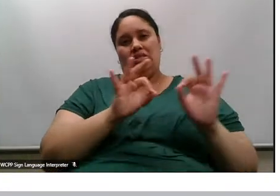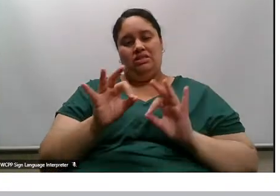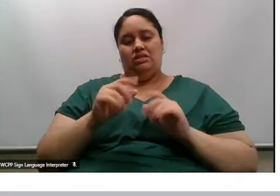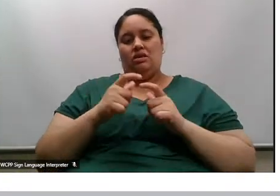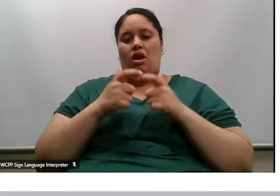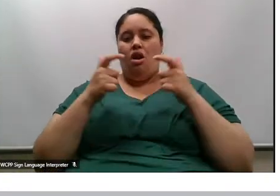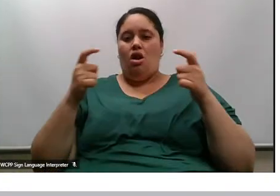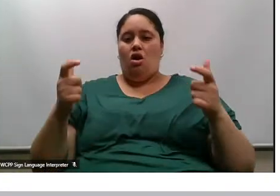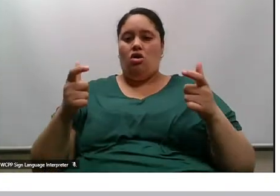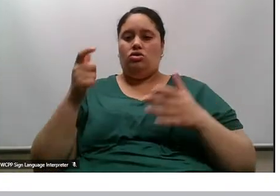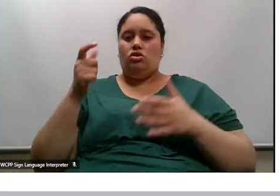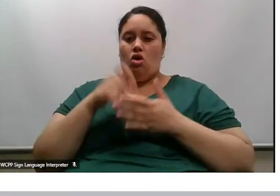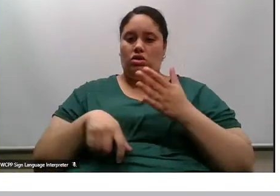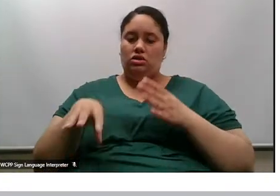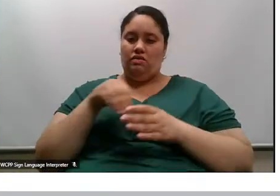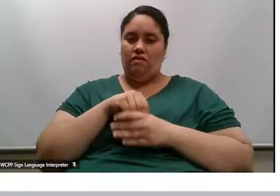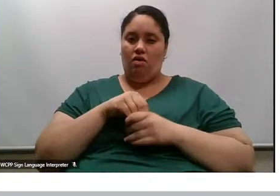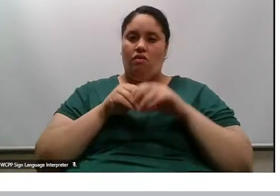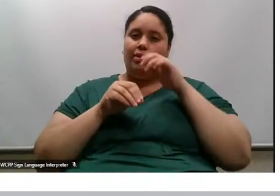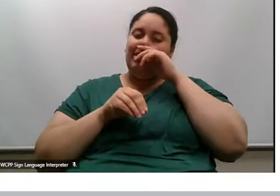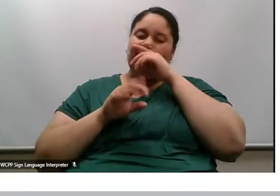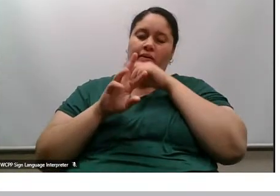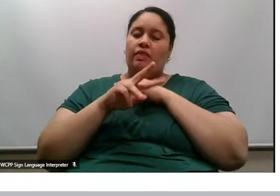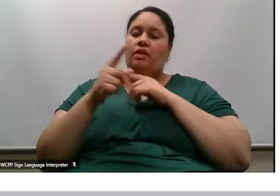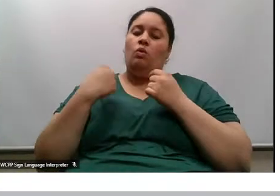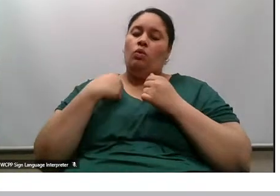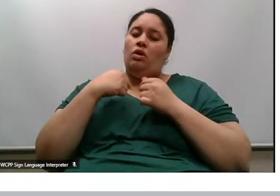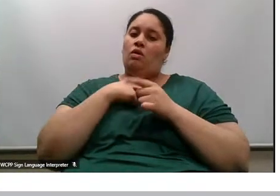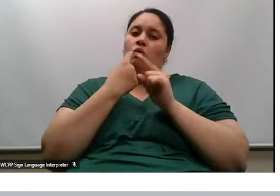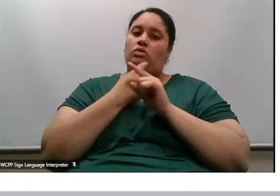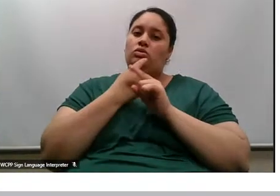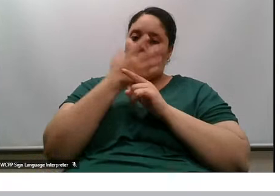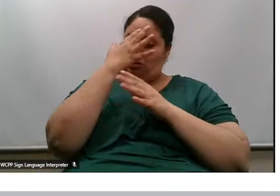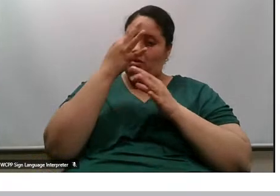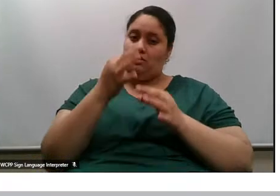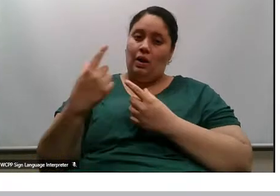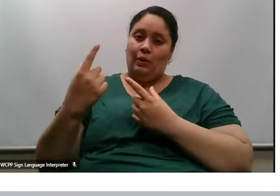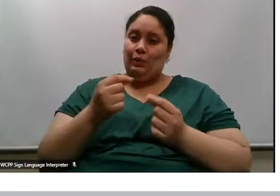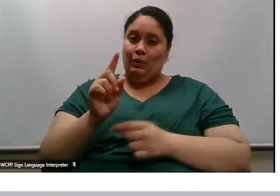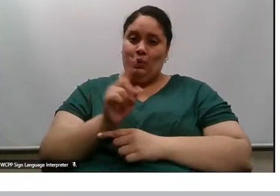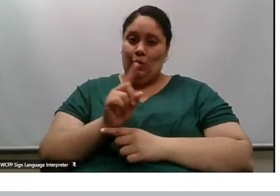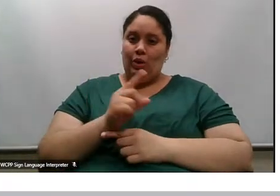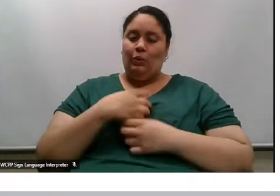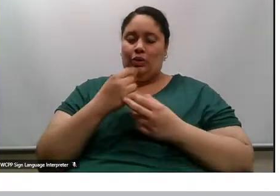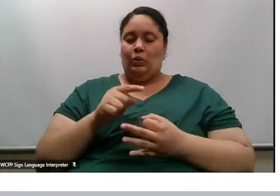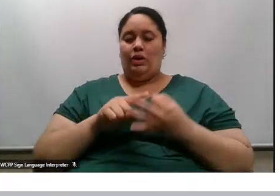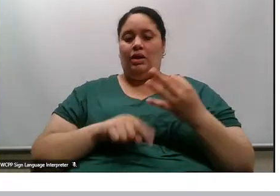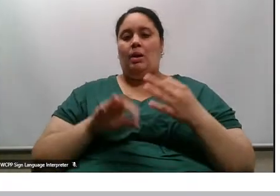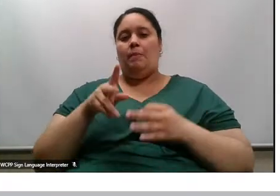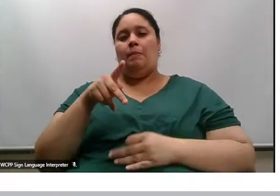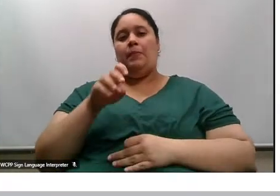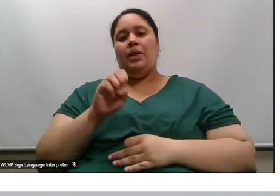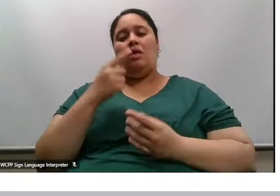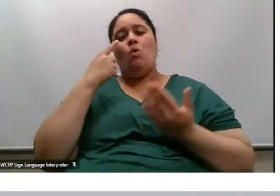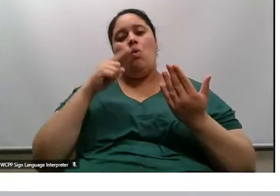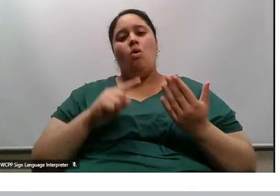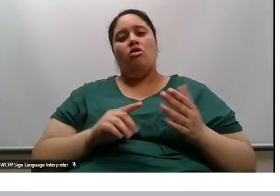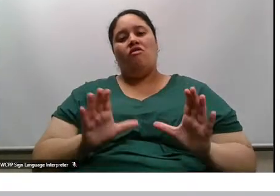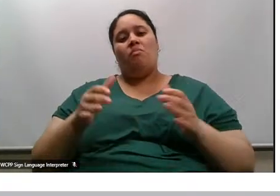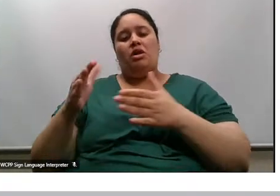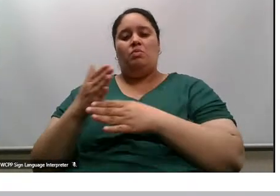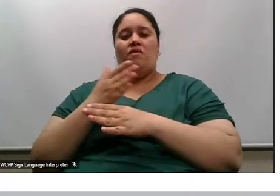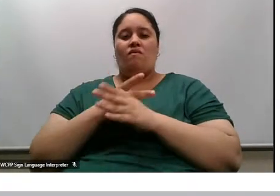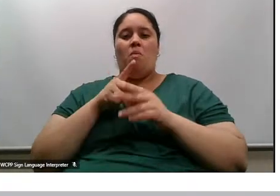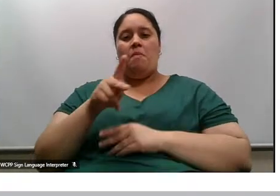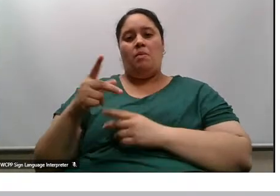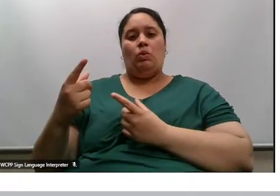large amount. And then also what we've decided to do is that we are doing pre-audits of batches before payments are made. So